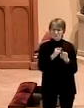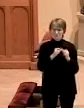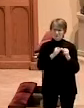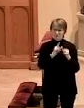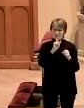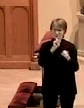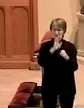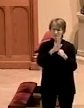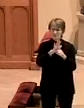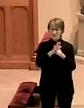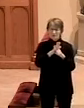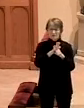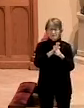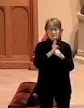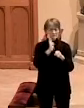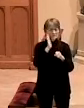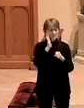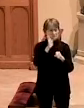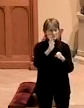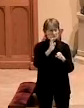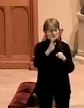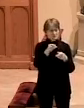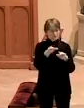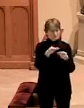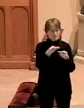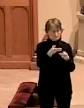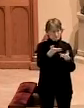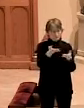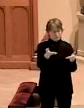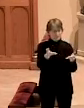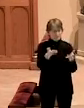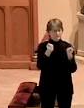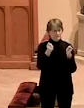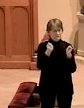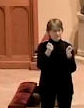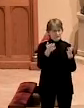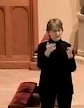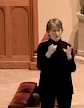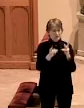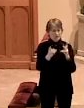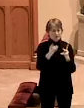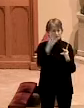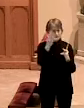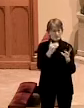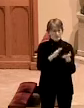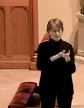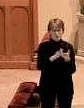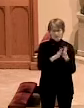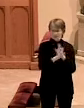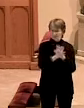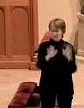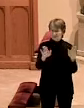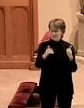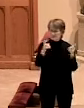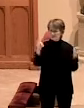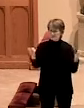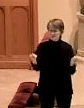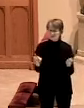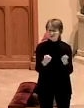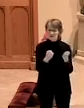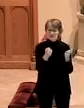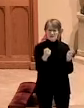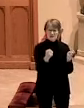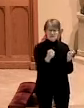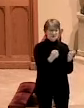the new and eternal covenant, which will be poured out for you and for many for the forgiveness of